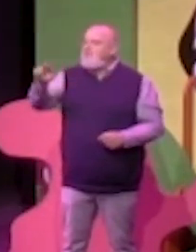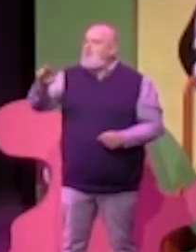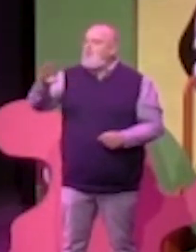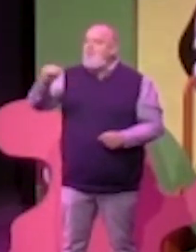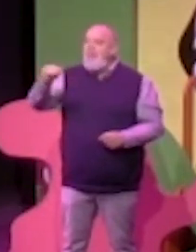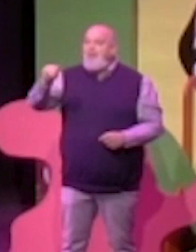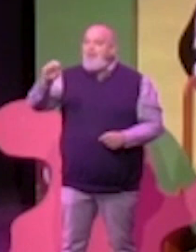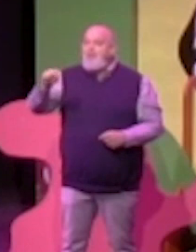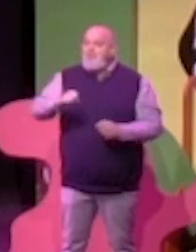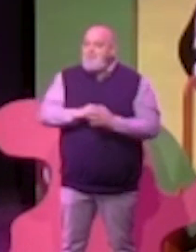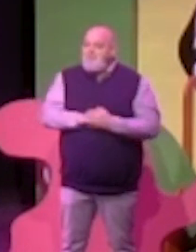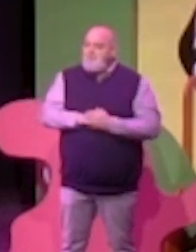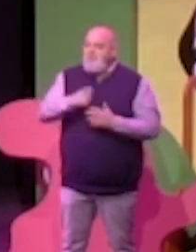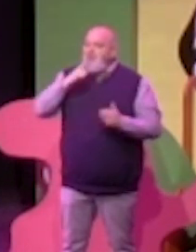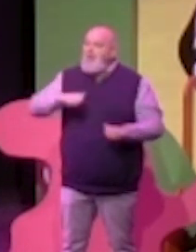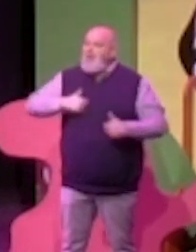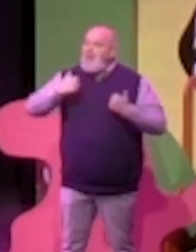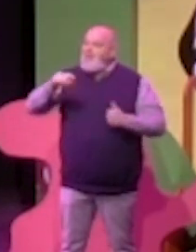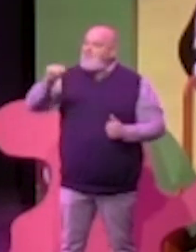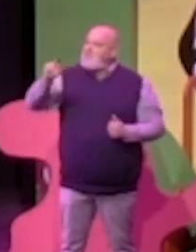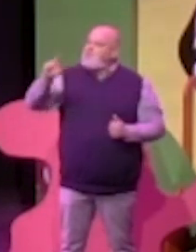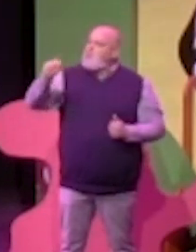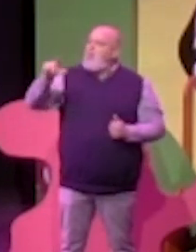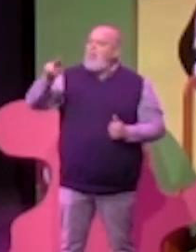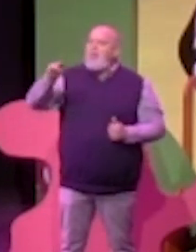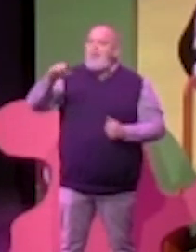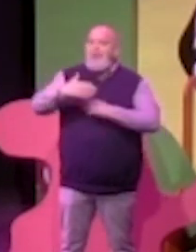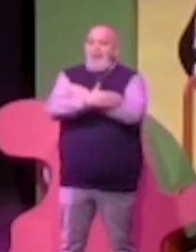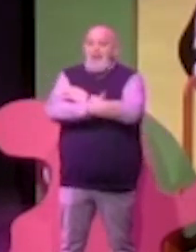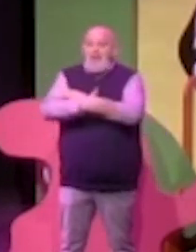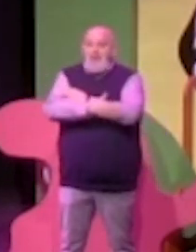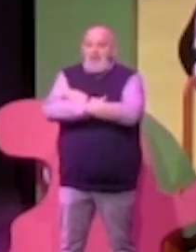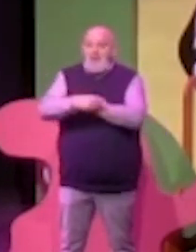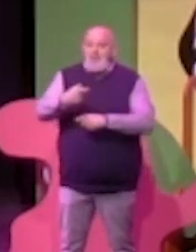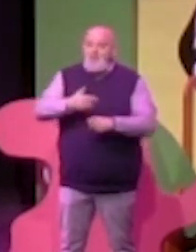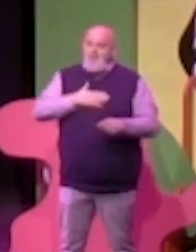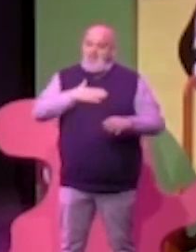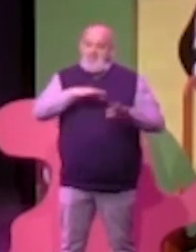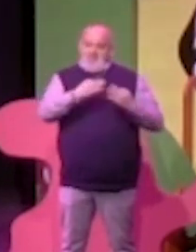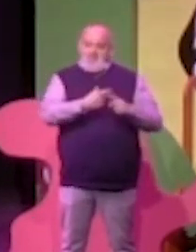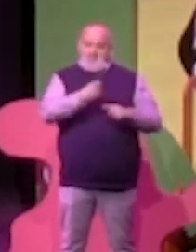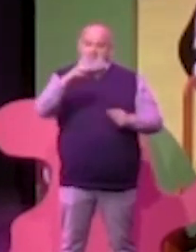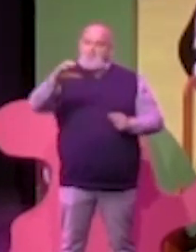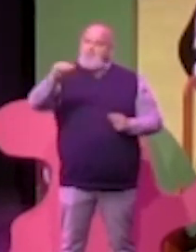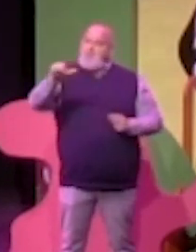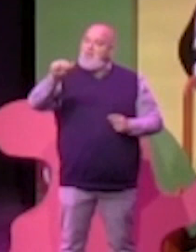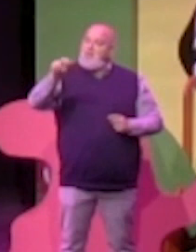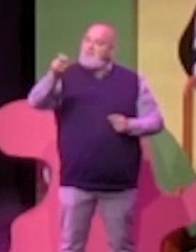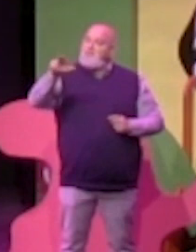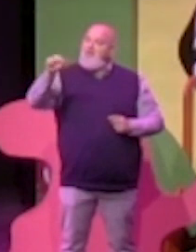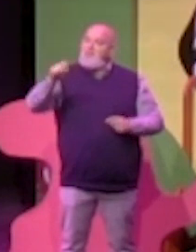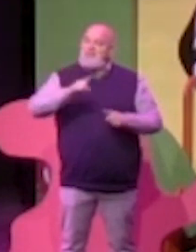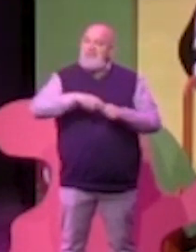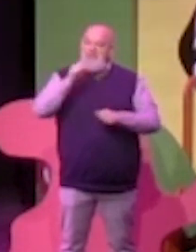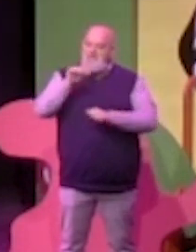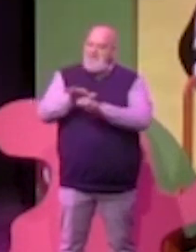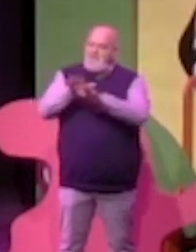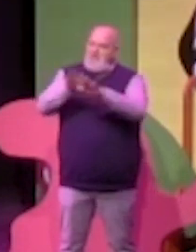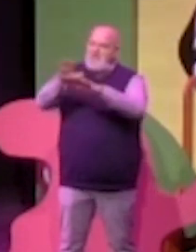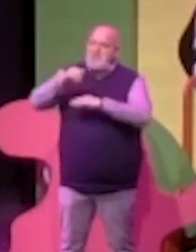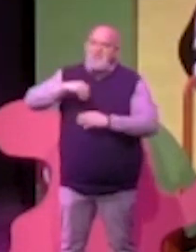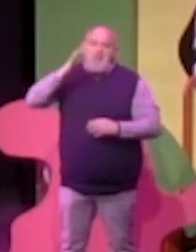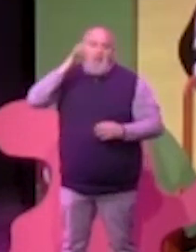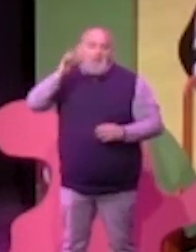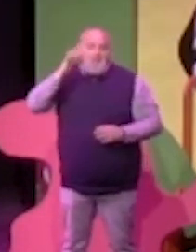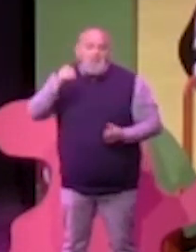I live in Tuolumne County, but my family comes from the Calaveras County, in the foothills of California. How many